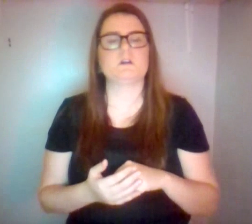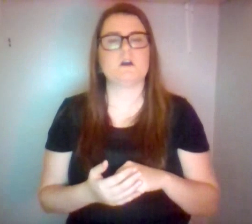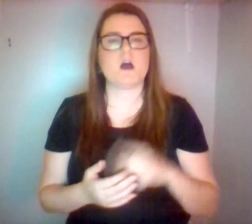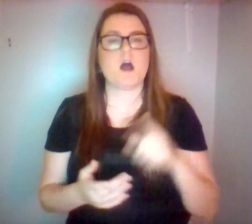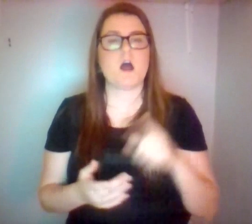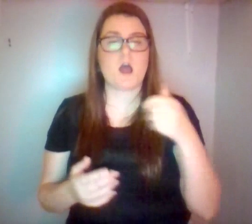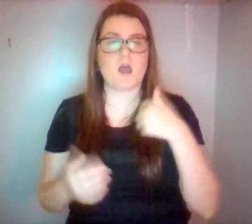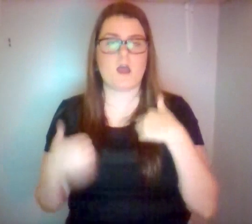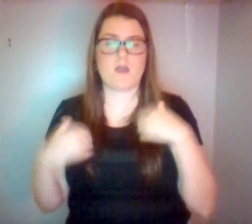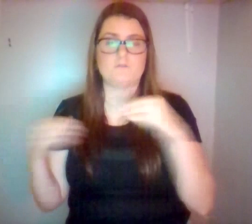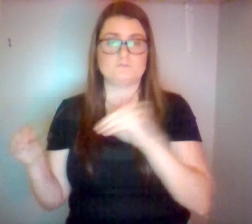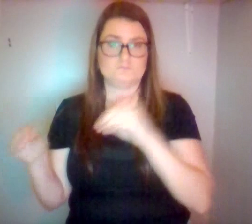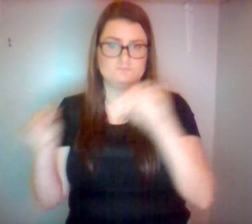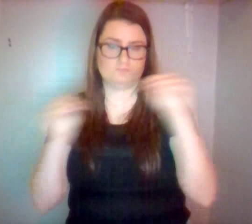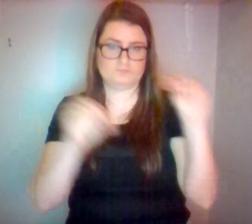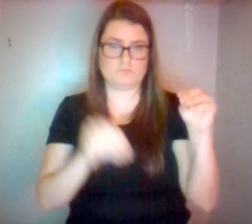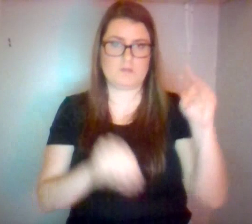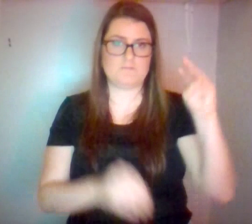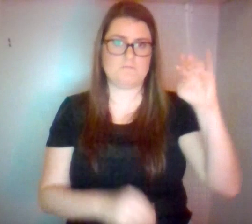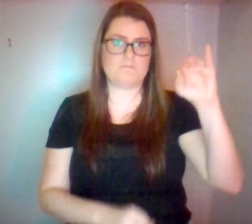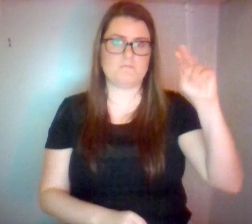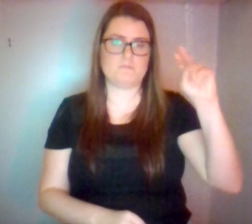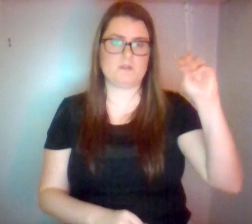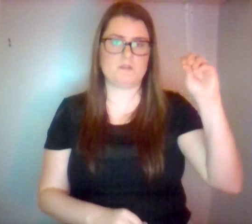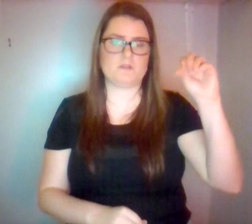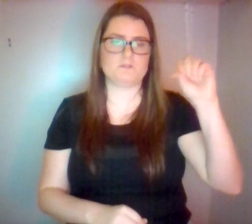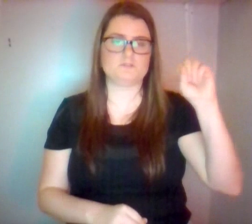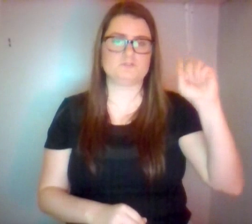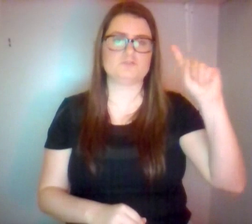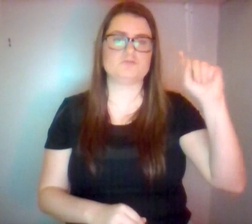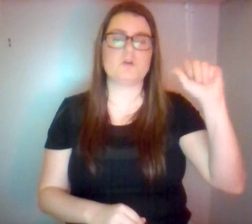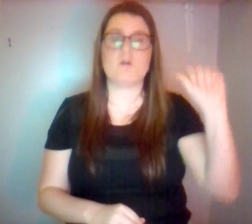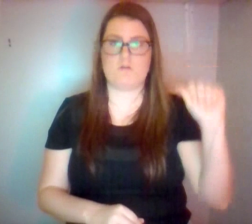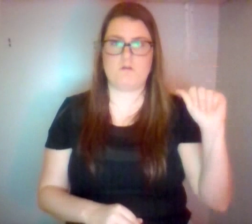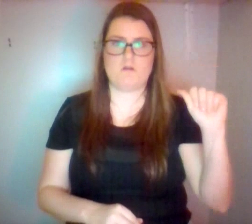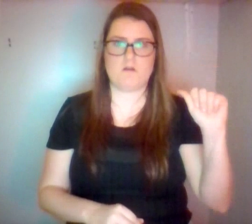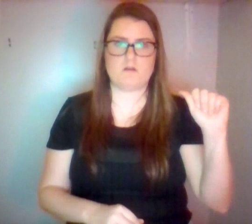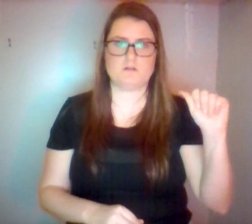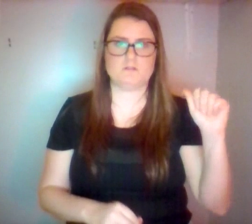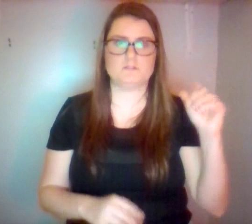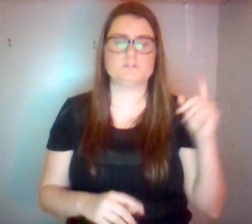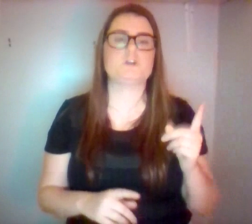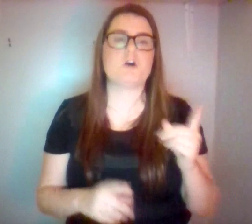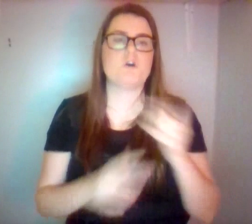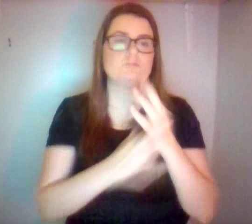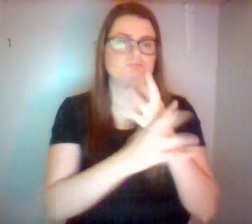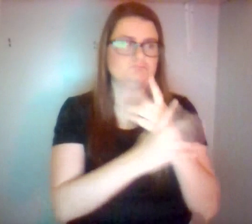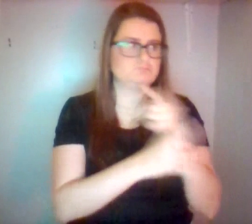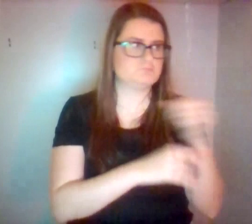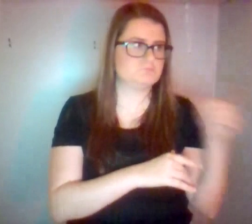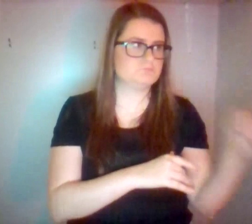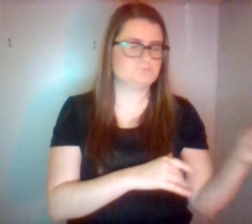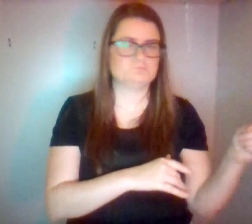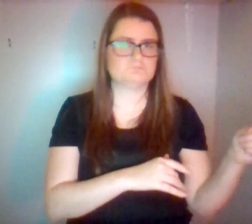Bethel existed. And I took that job, and God in His mercy made it last for 6 years